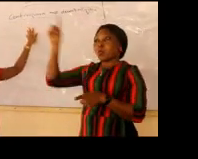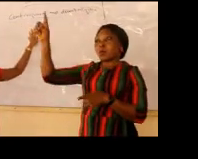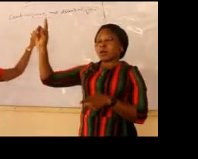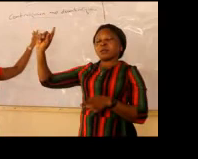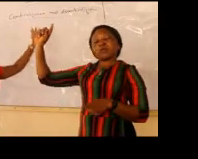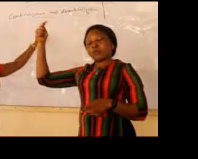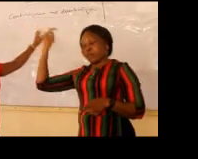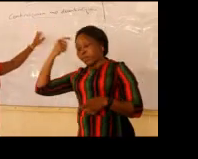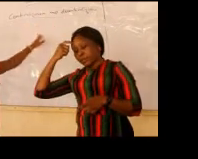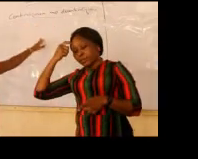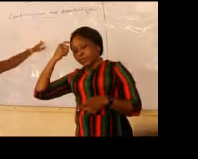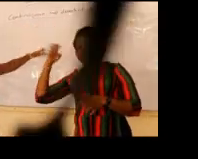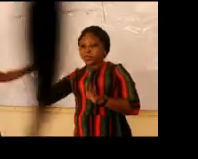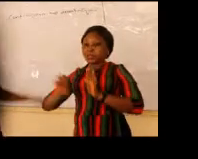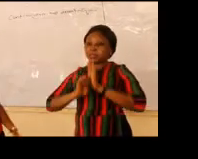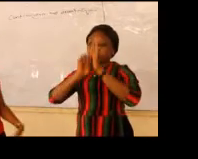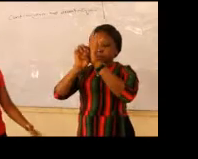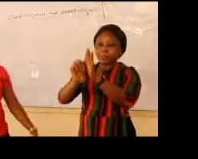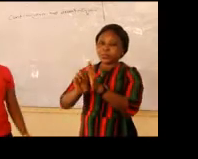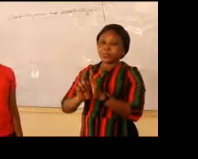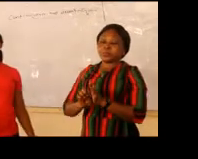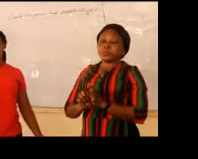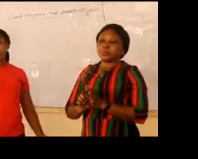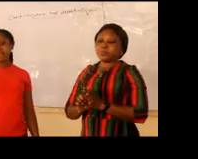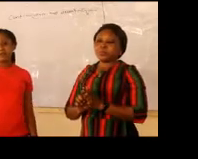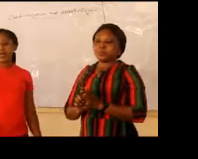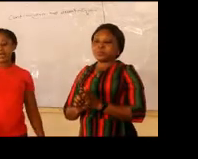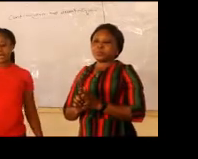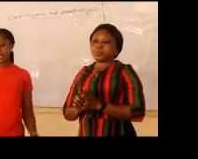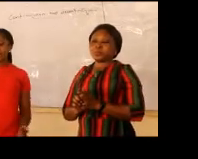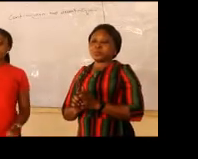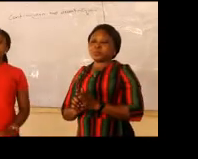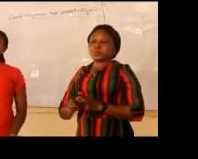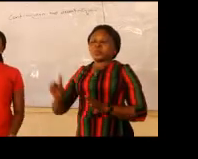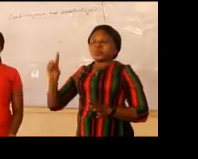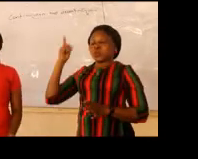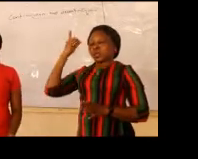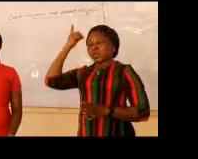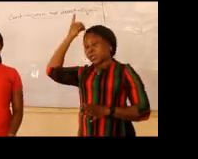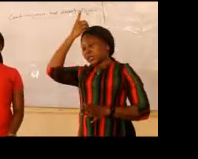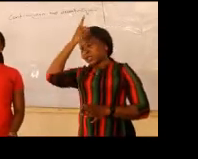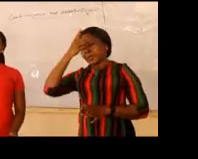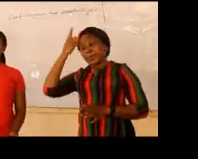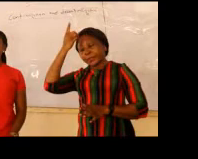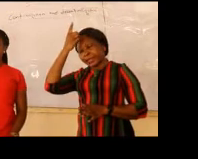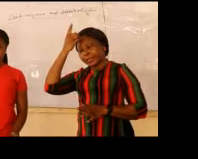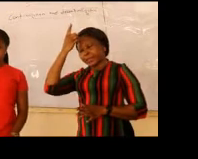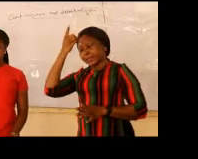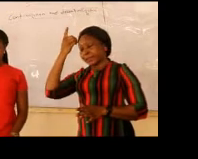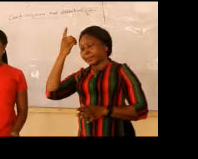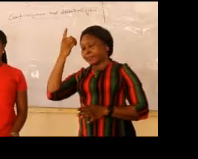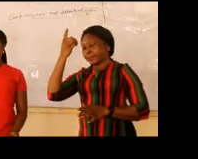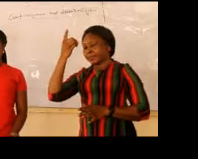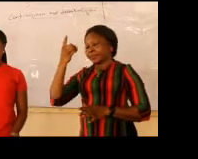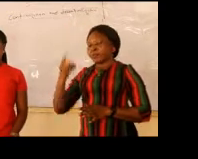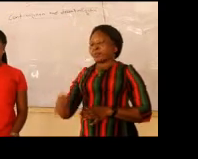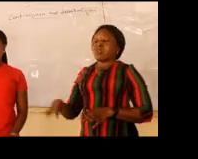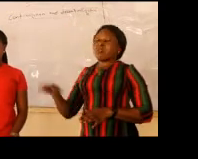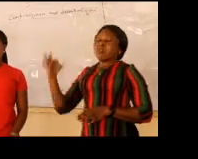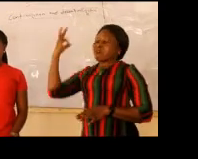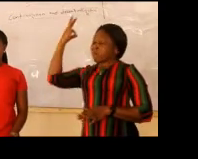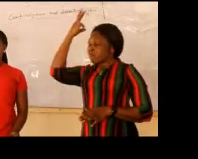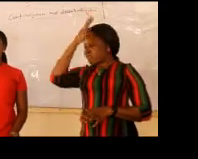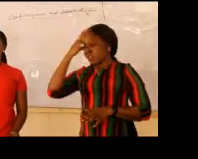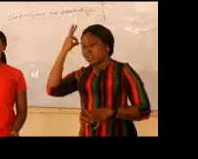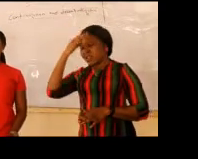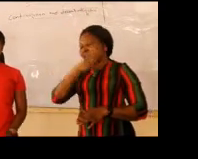of countries that practice such systems, we have Denmark, Switzerland, Finland,